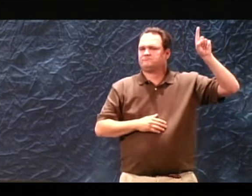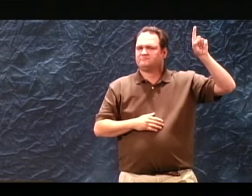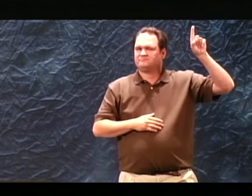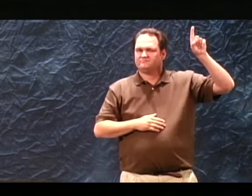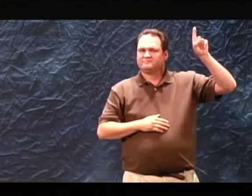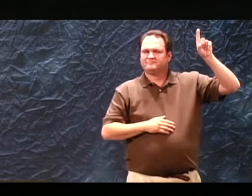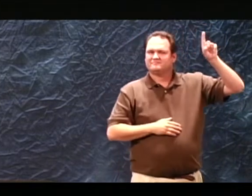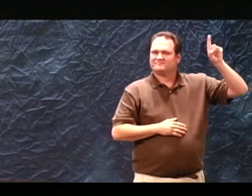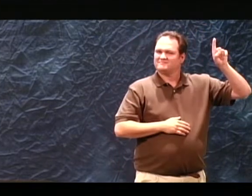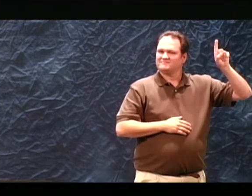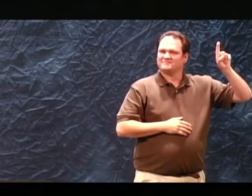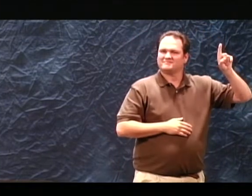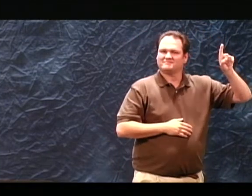our son of god